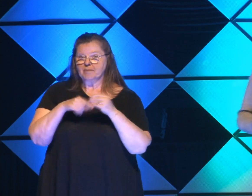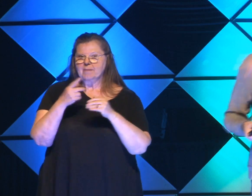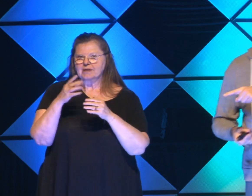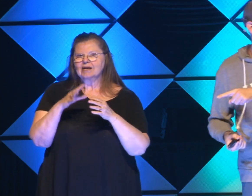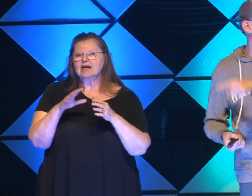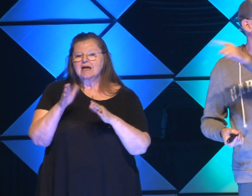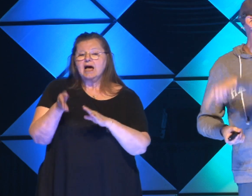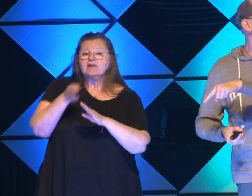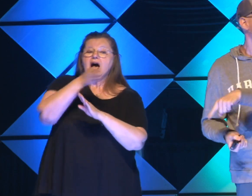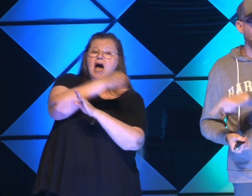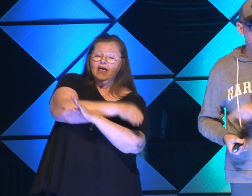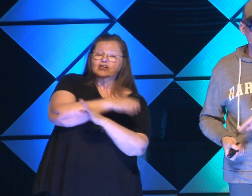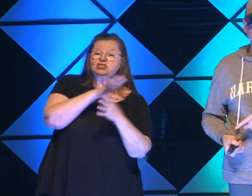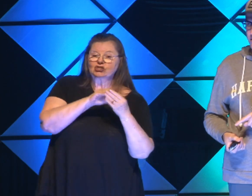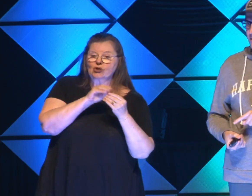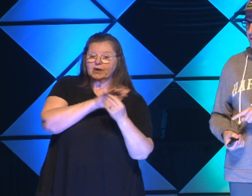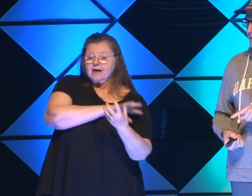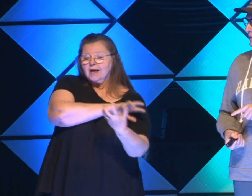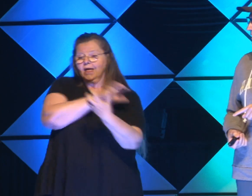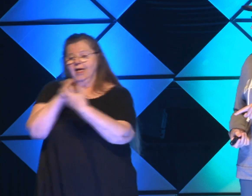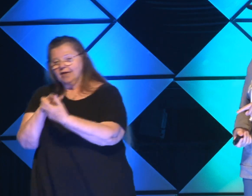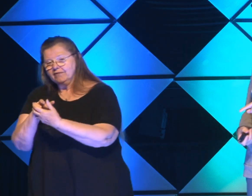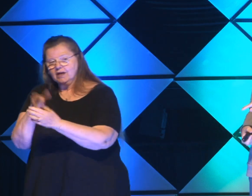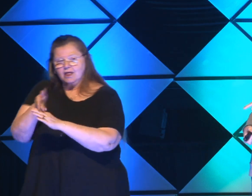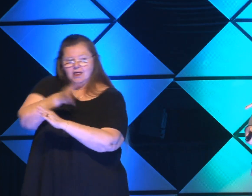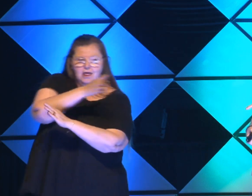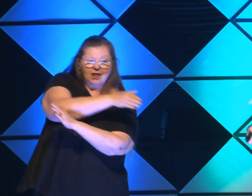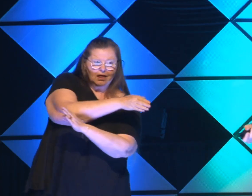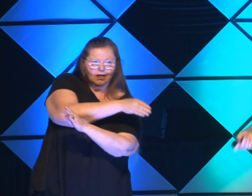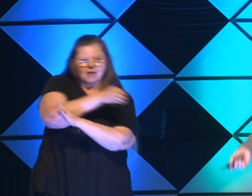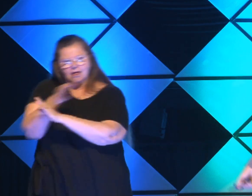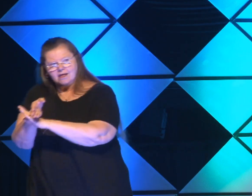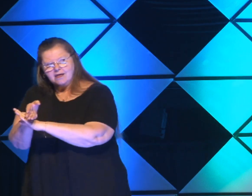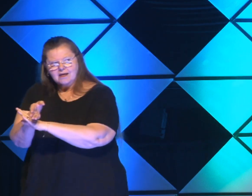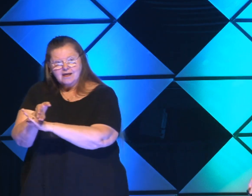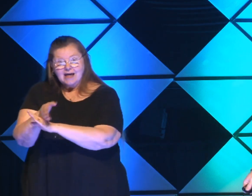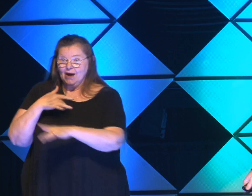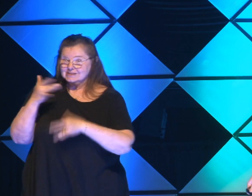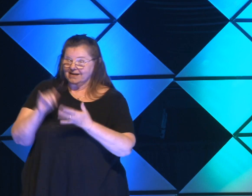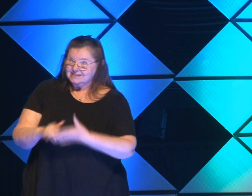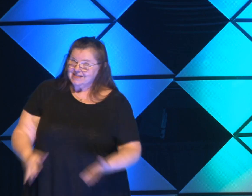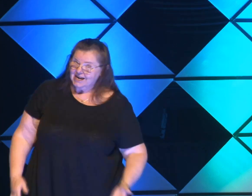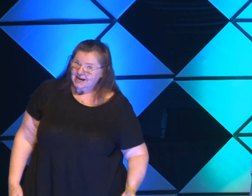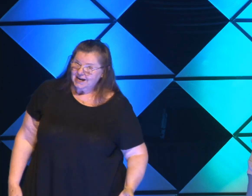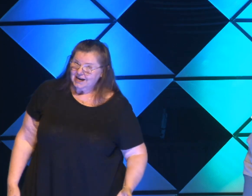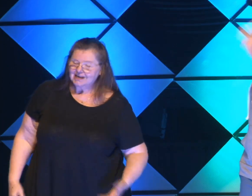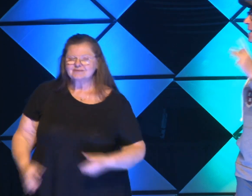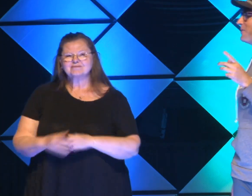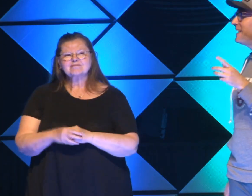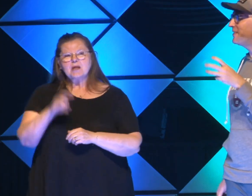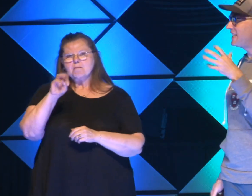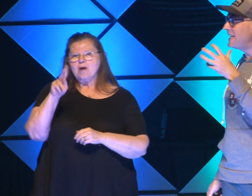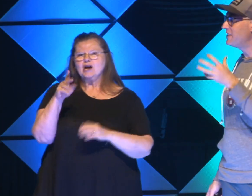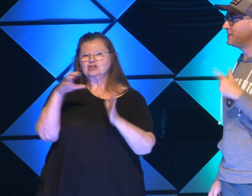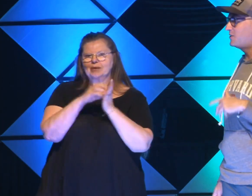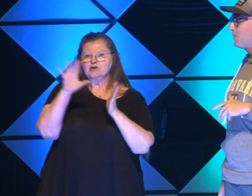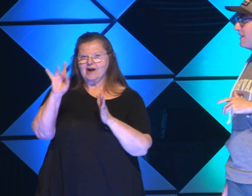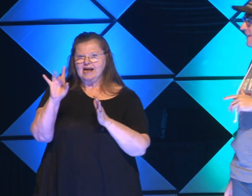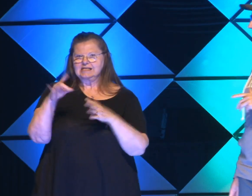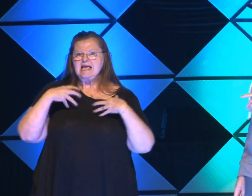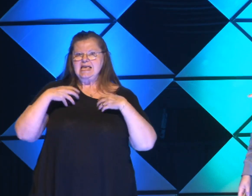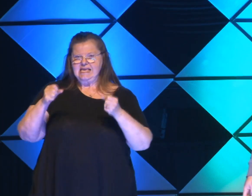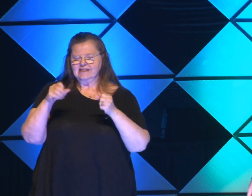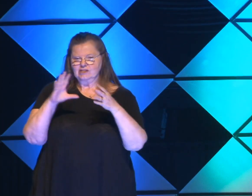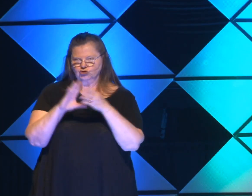story so we can understand where the other story fits. How exciting is that? Mark chapter 8, there's a healing